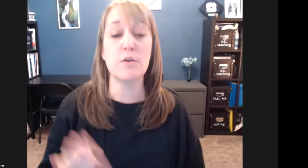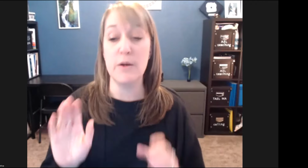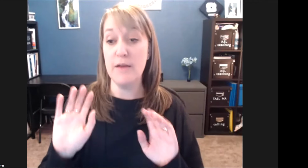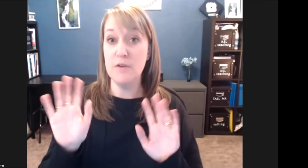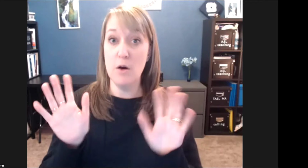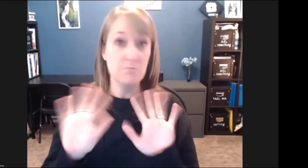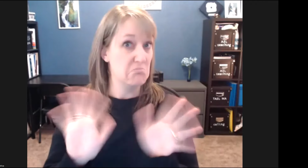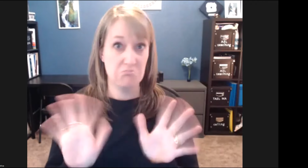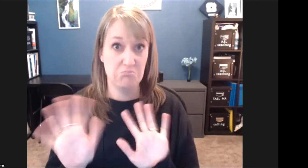3: wave no,